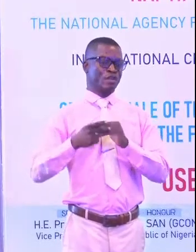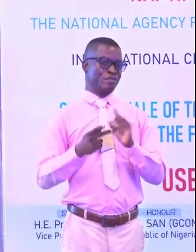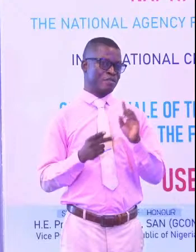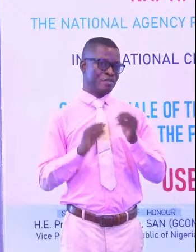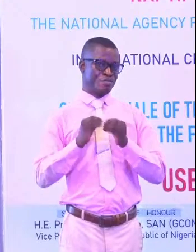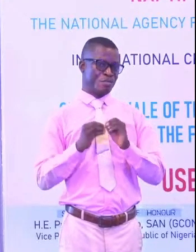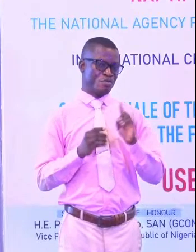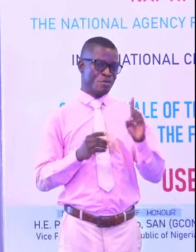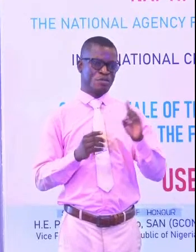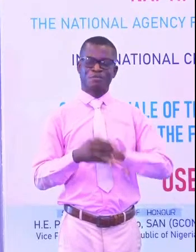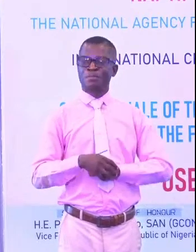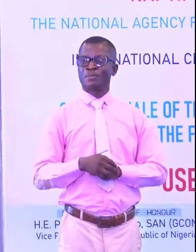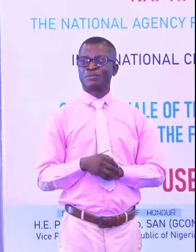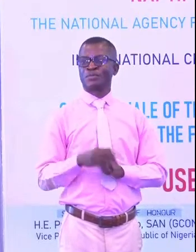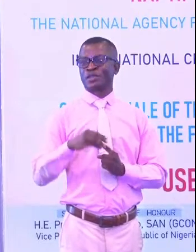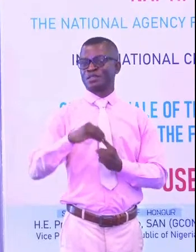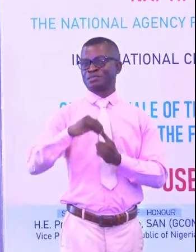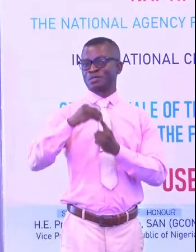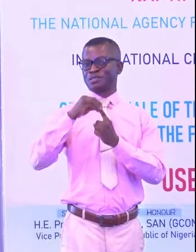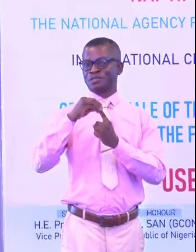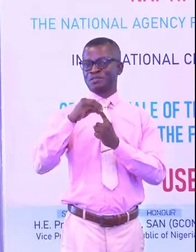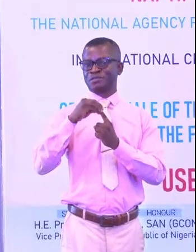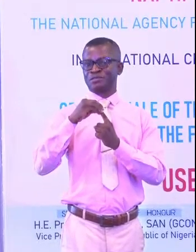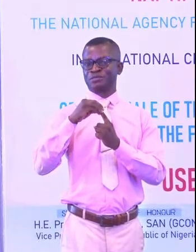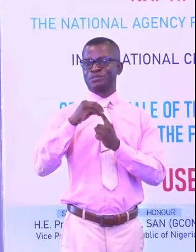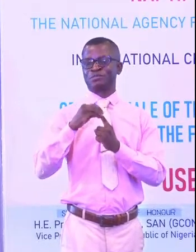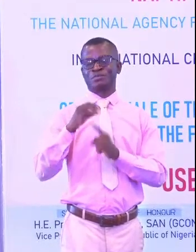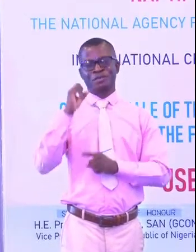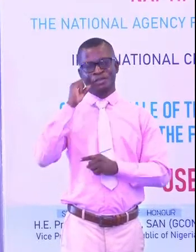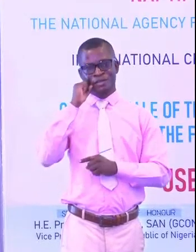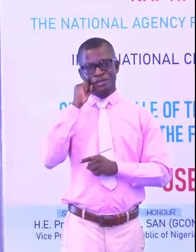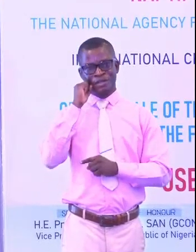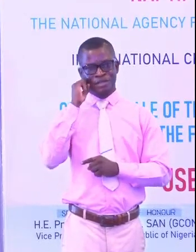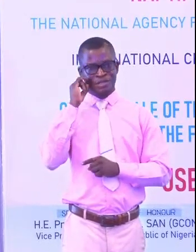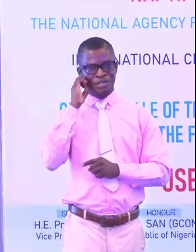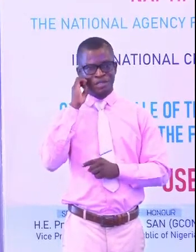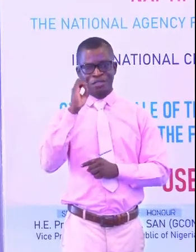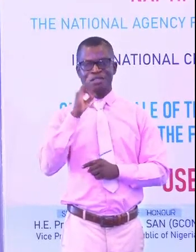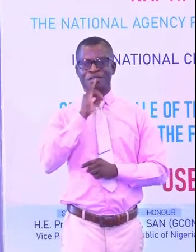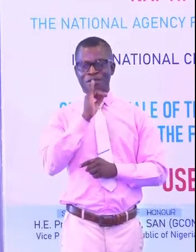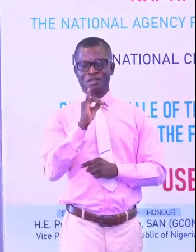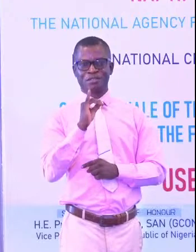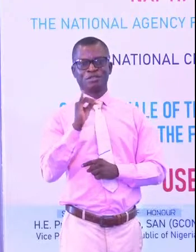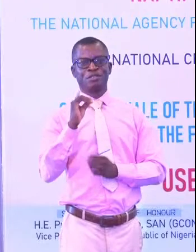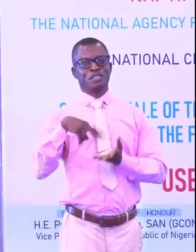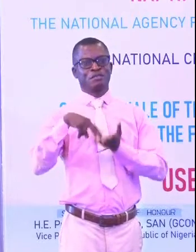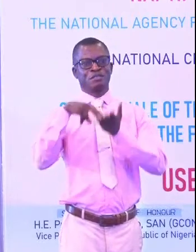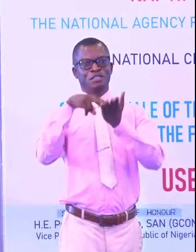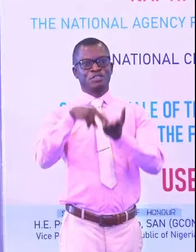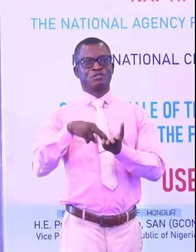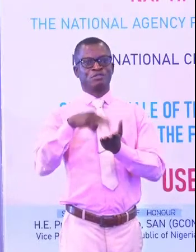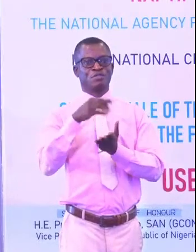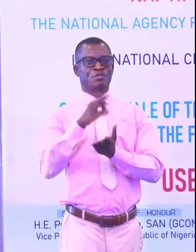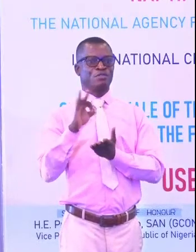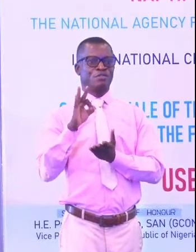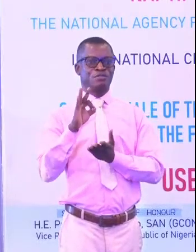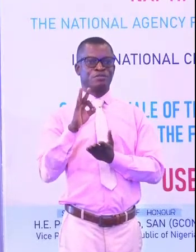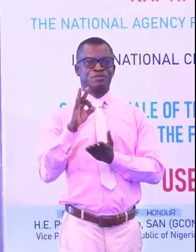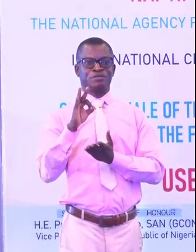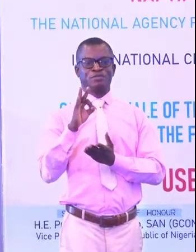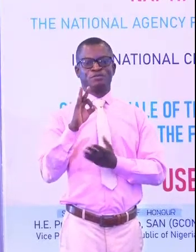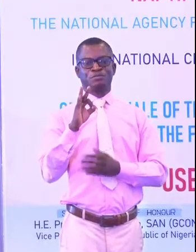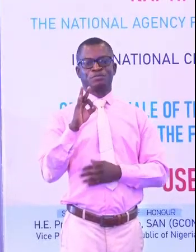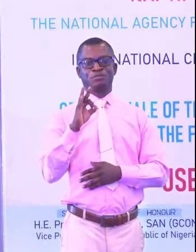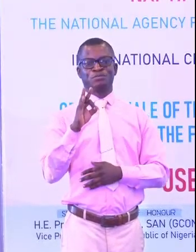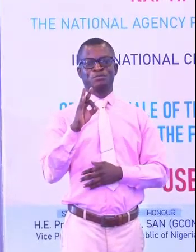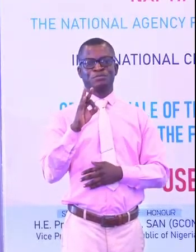them, especially, is the representative of